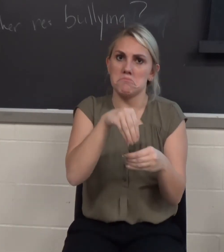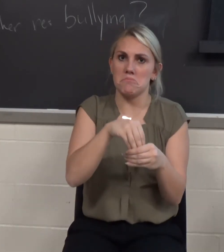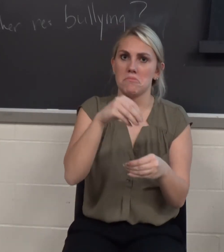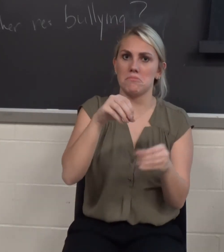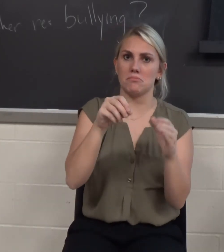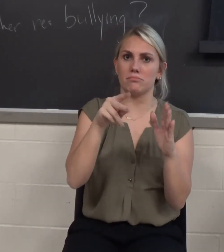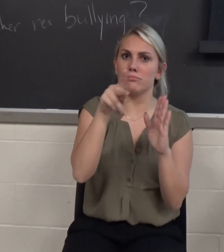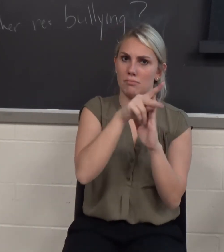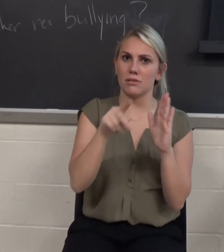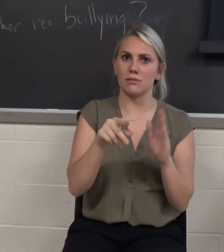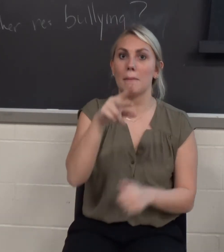So,